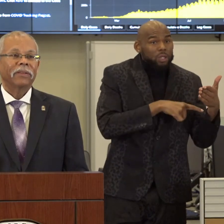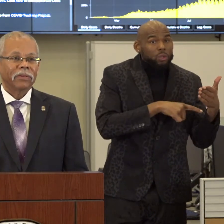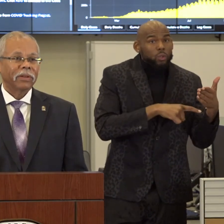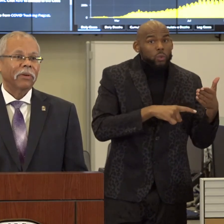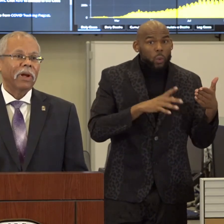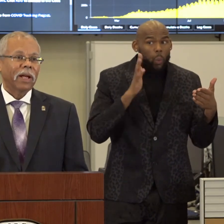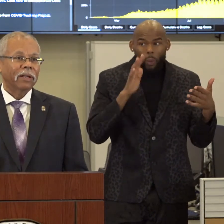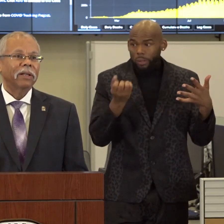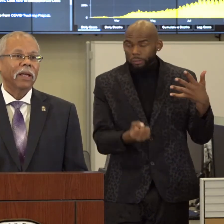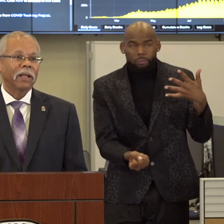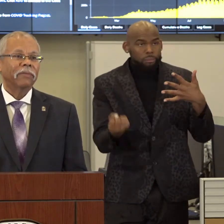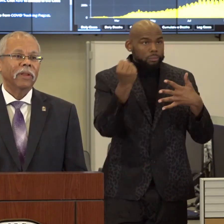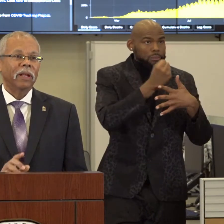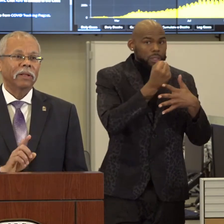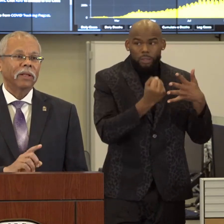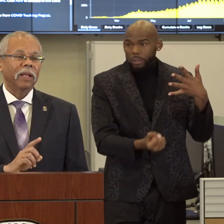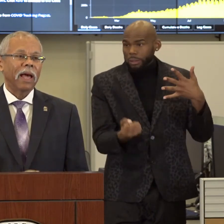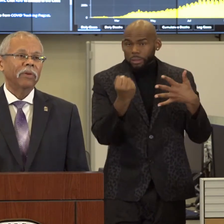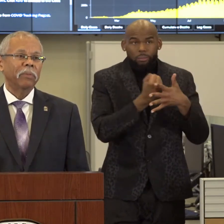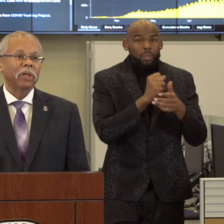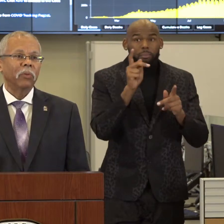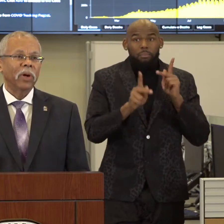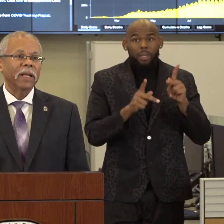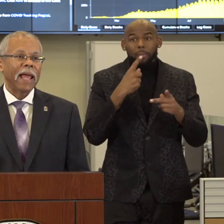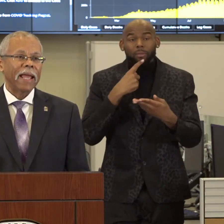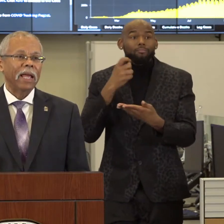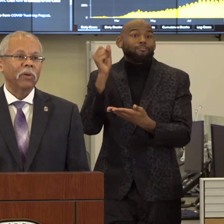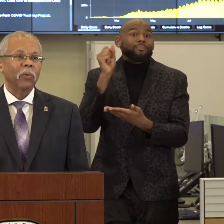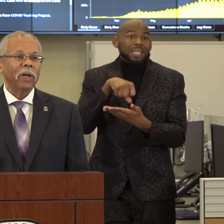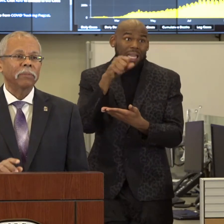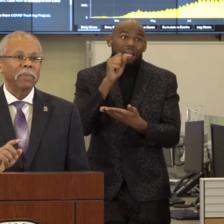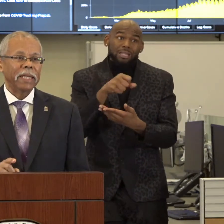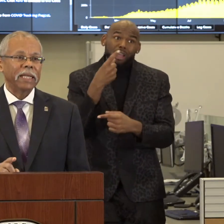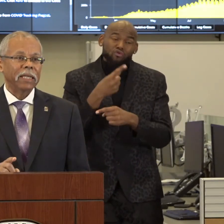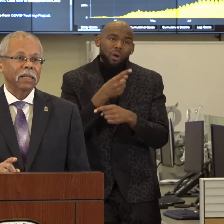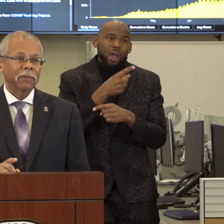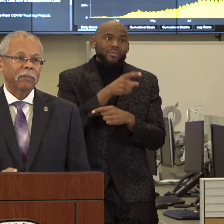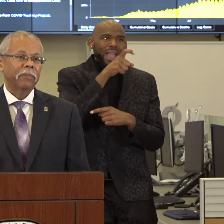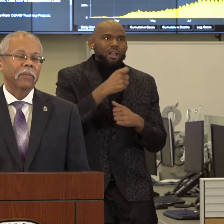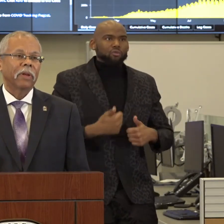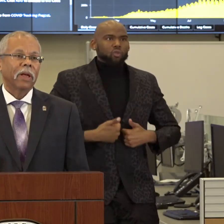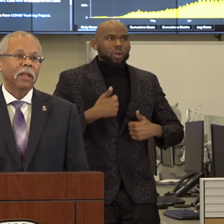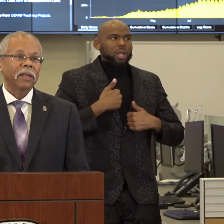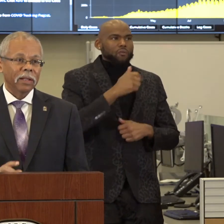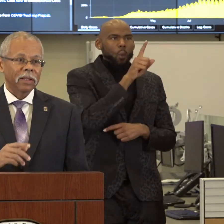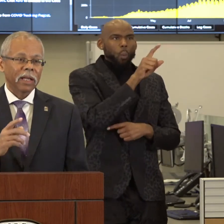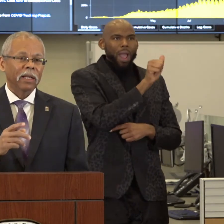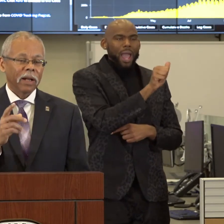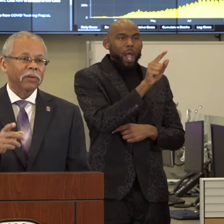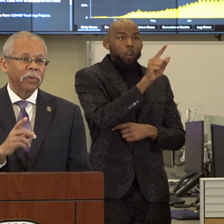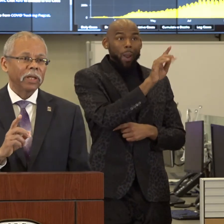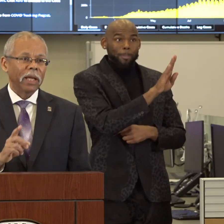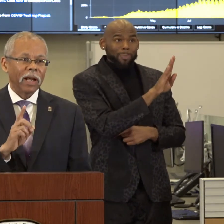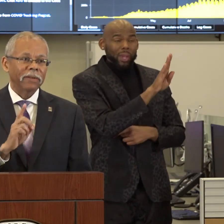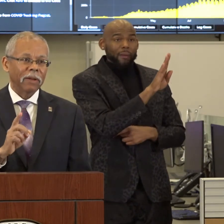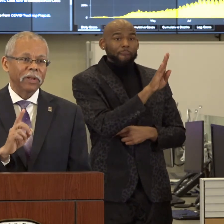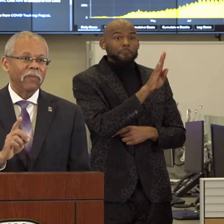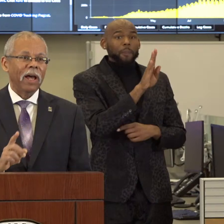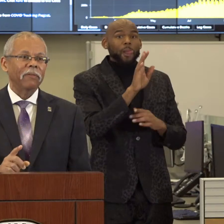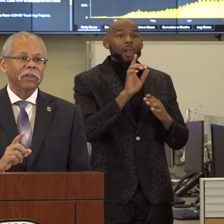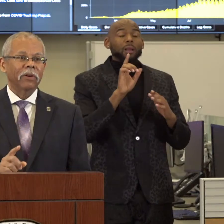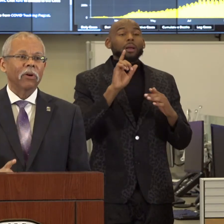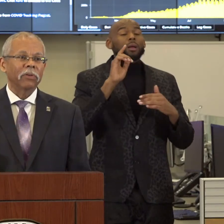thought? That's correct. And then they have to be in 1A and 1B. And then later, as we get